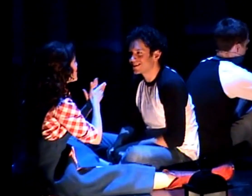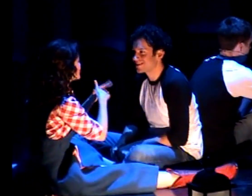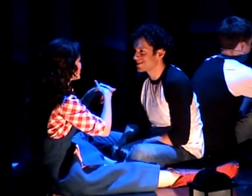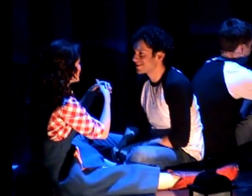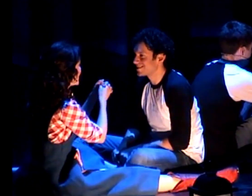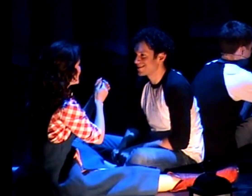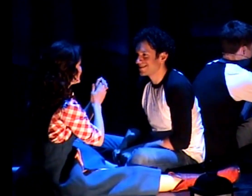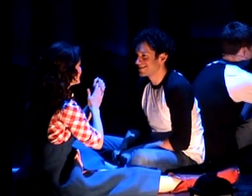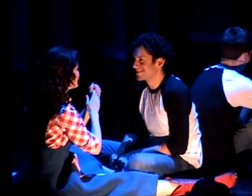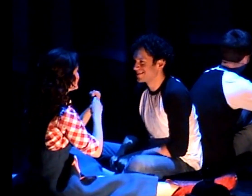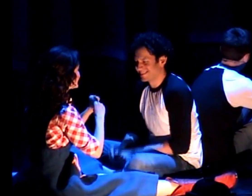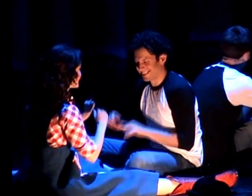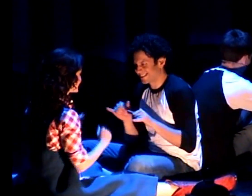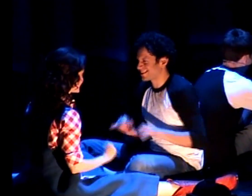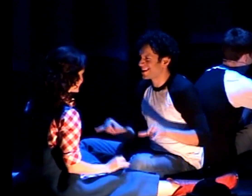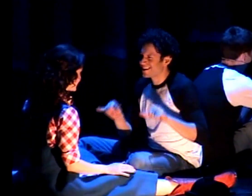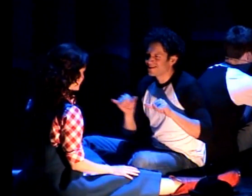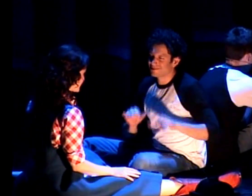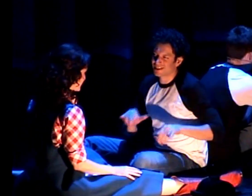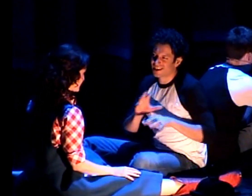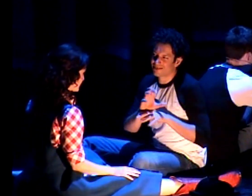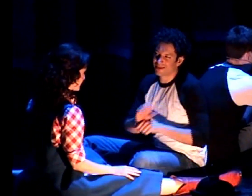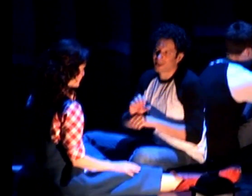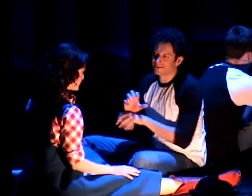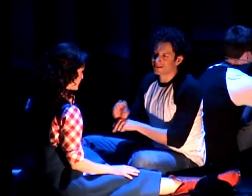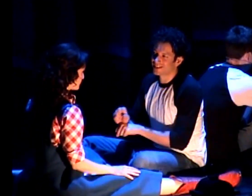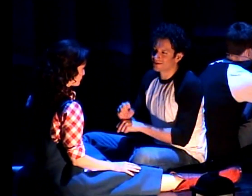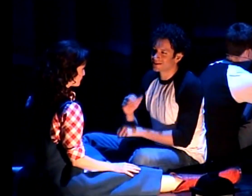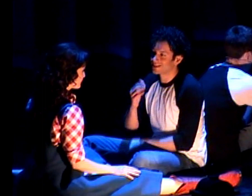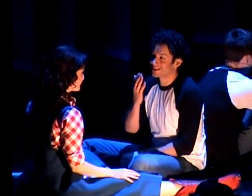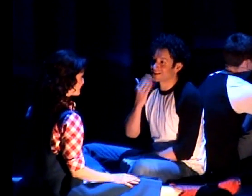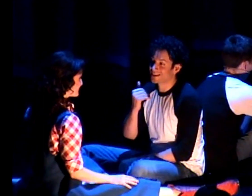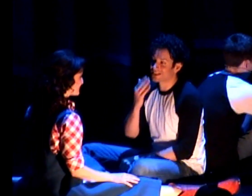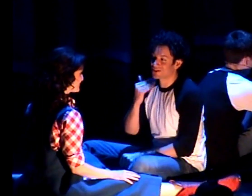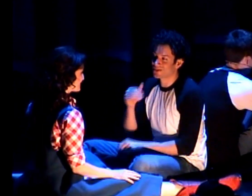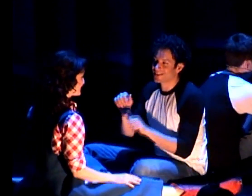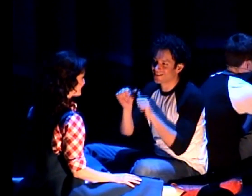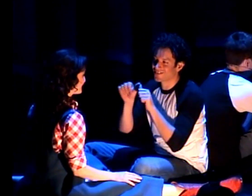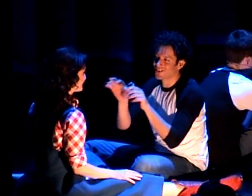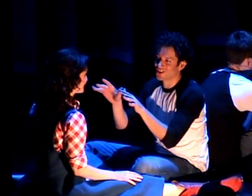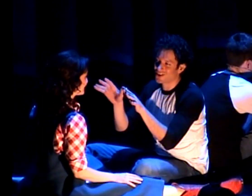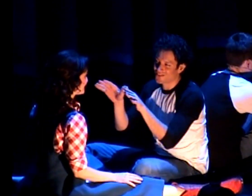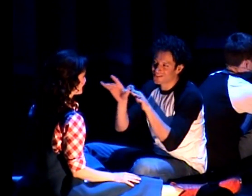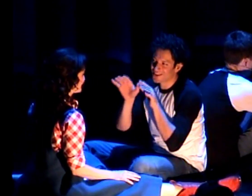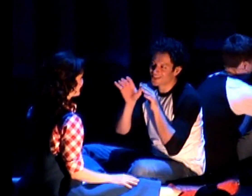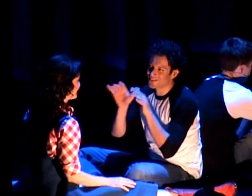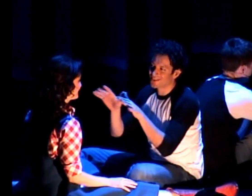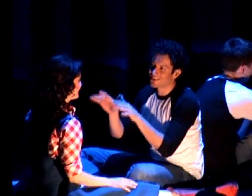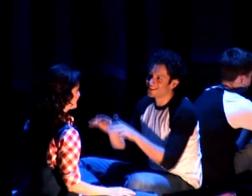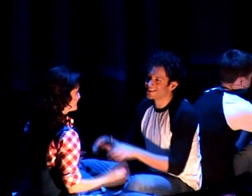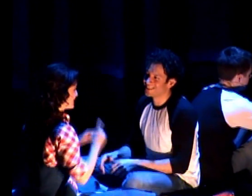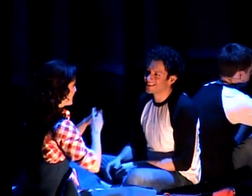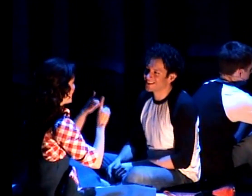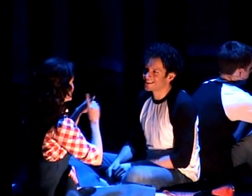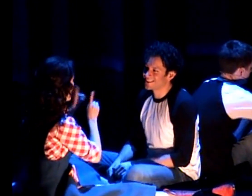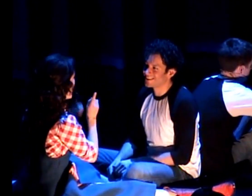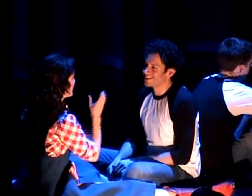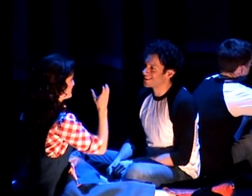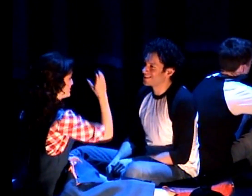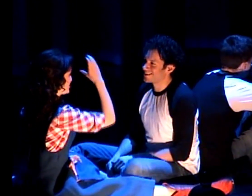notions, all of the clichés and all of the games, and all of